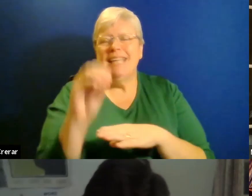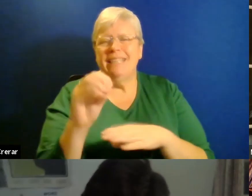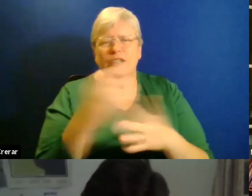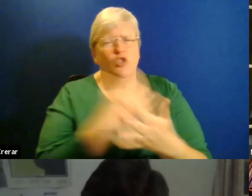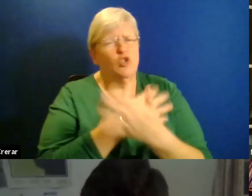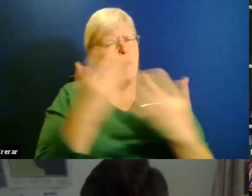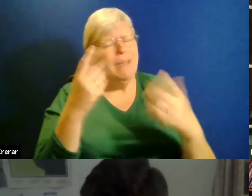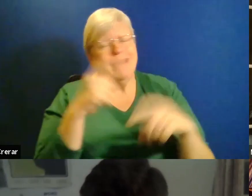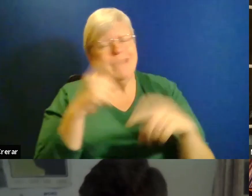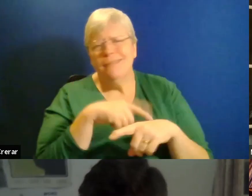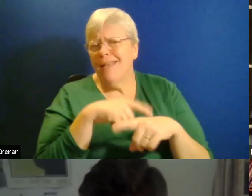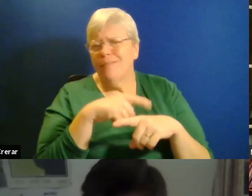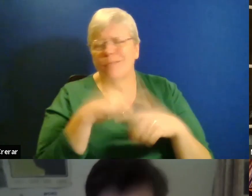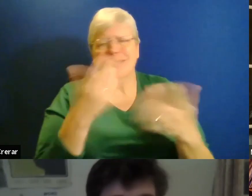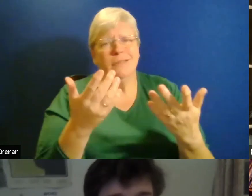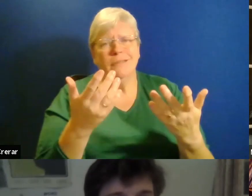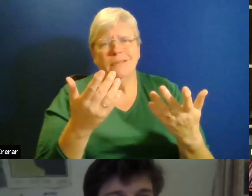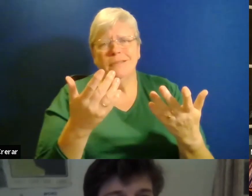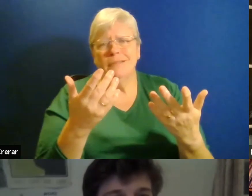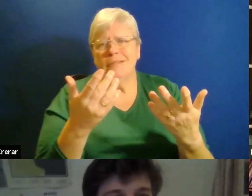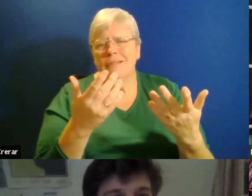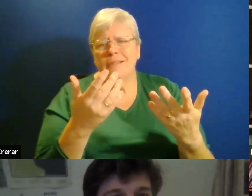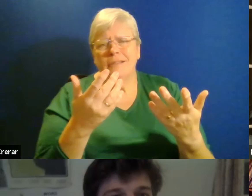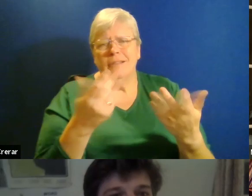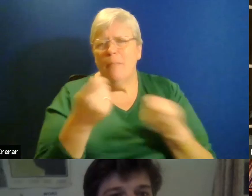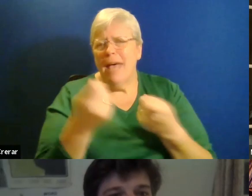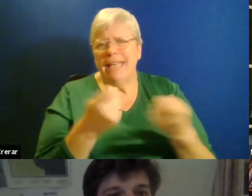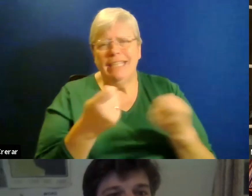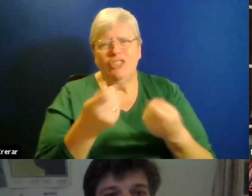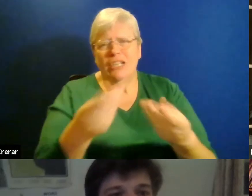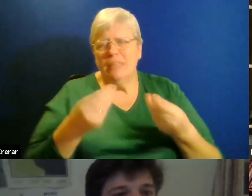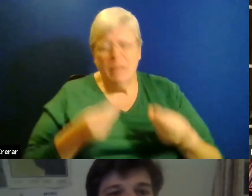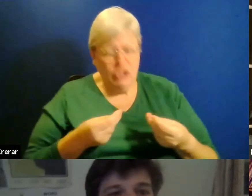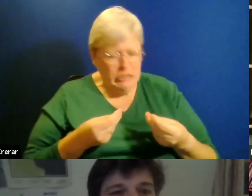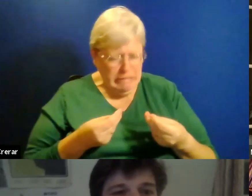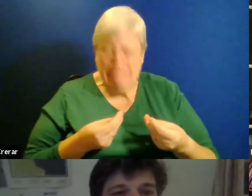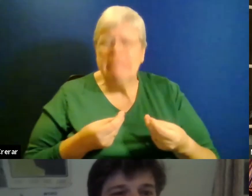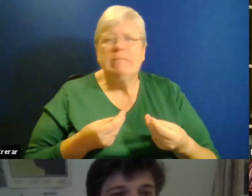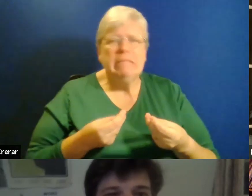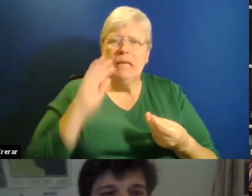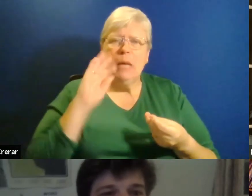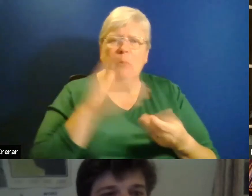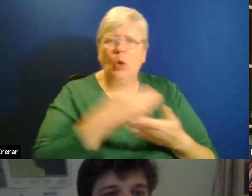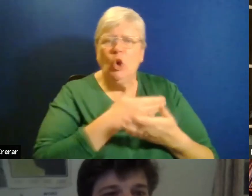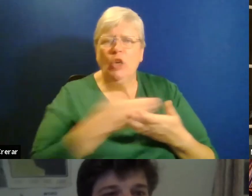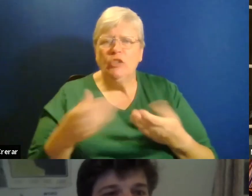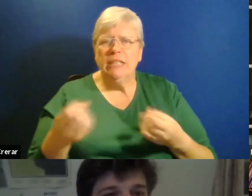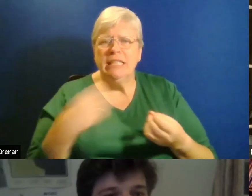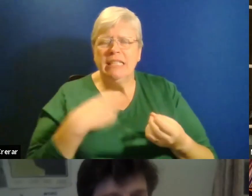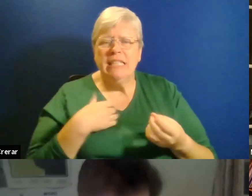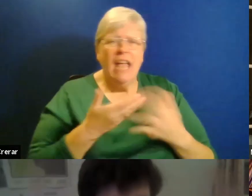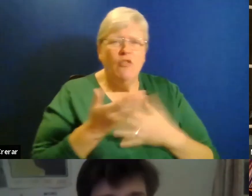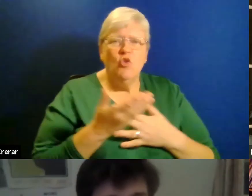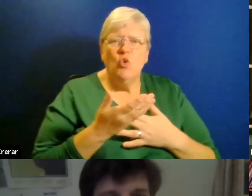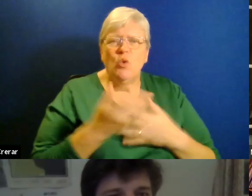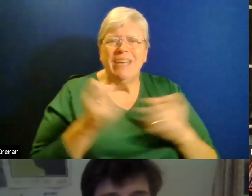times is managing submissions for Leopard Arts, do we get poetry that's just kind of like sent through in an email or